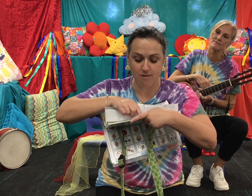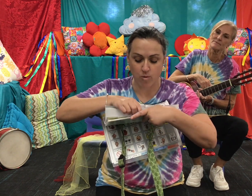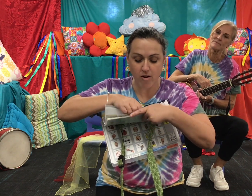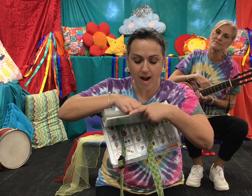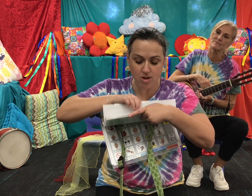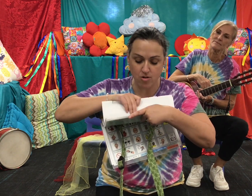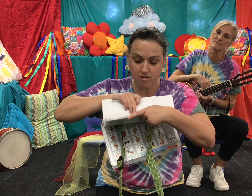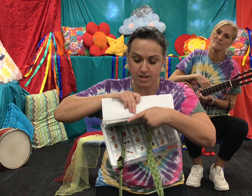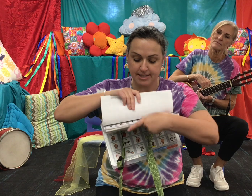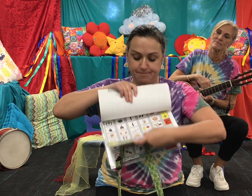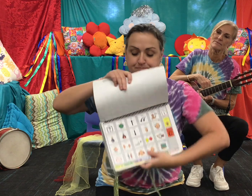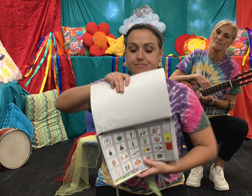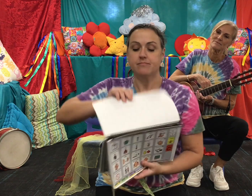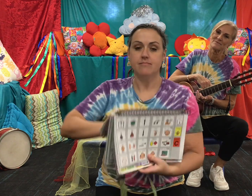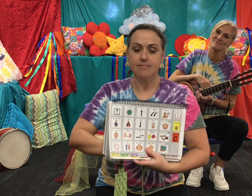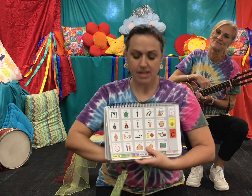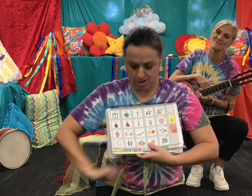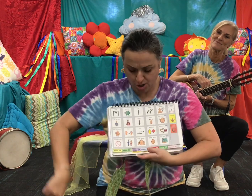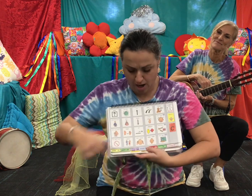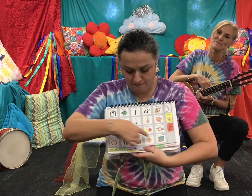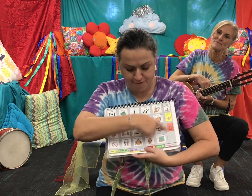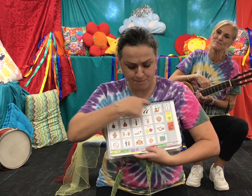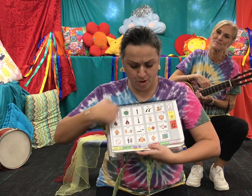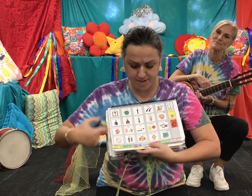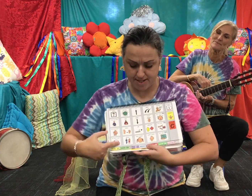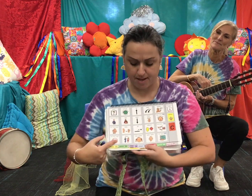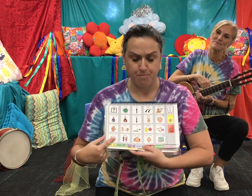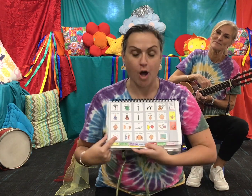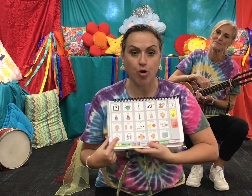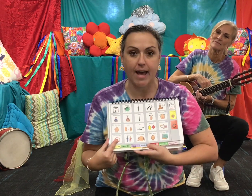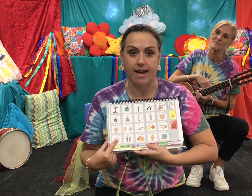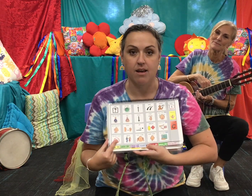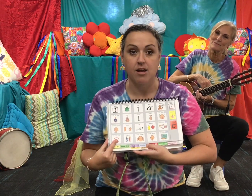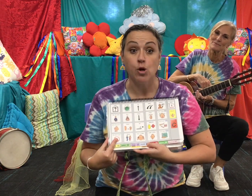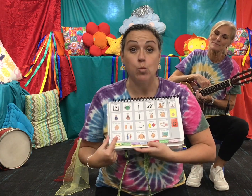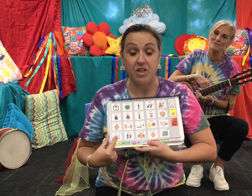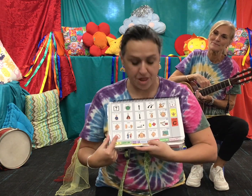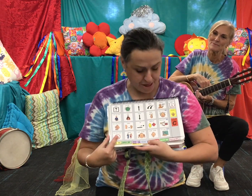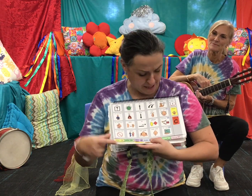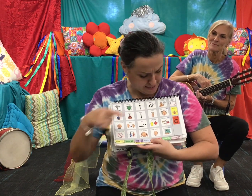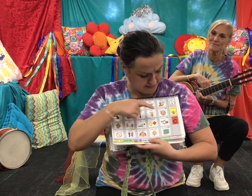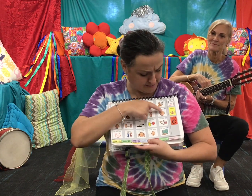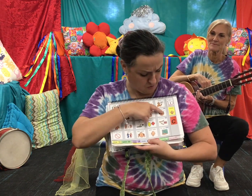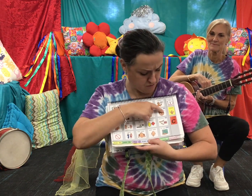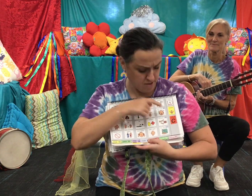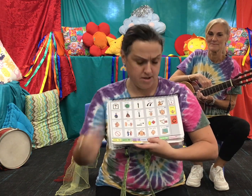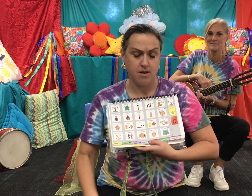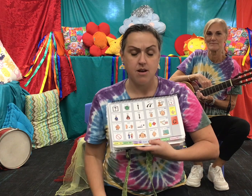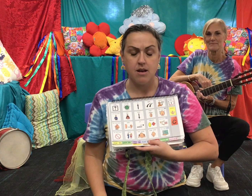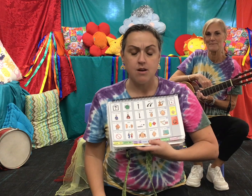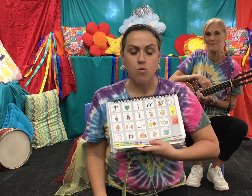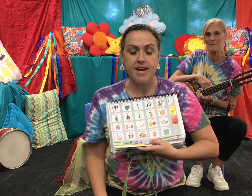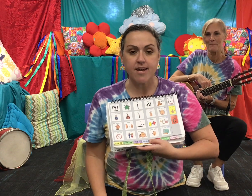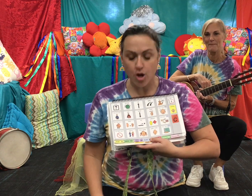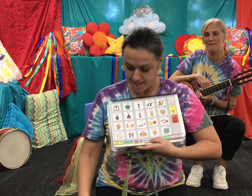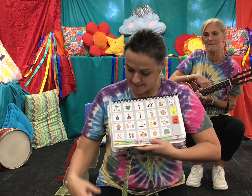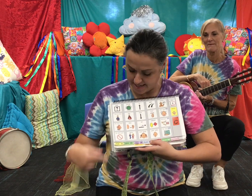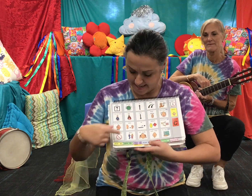where are you? Time for music. Okay, with this song, we're going to